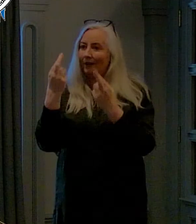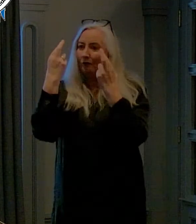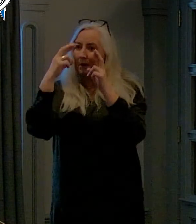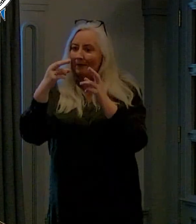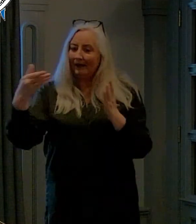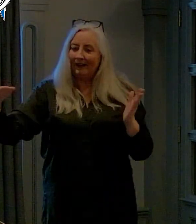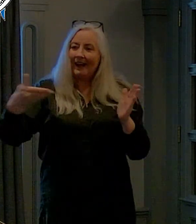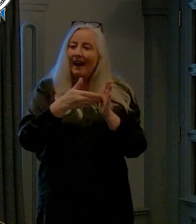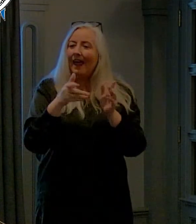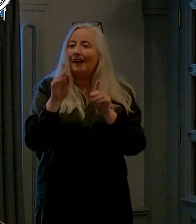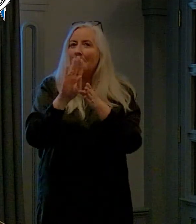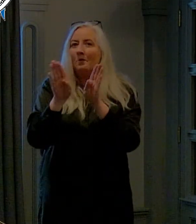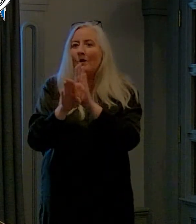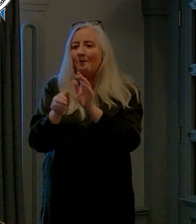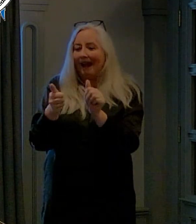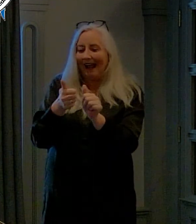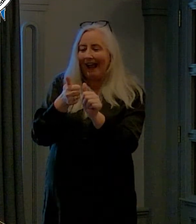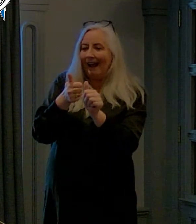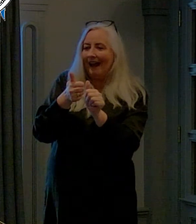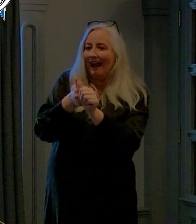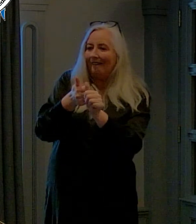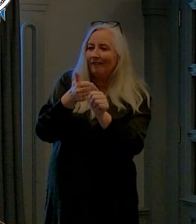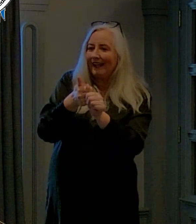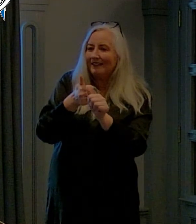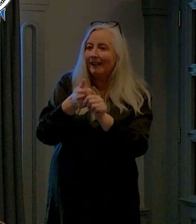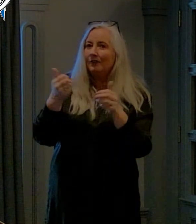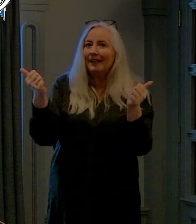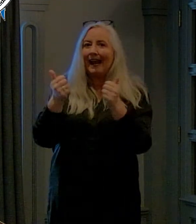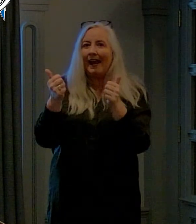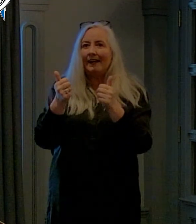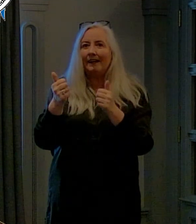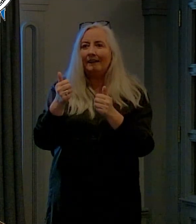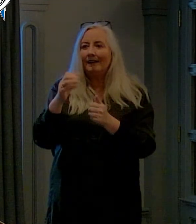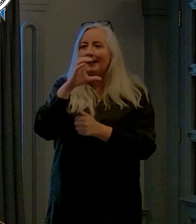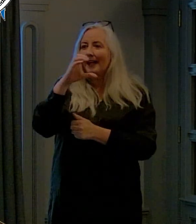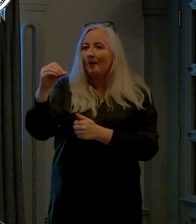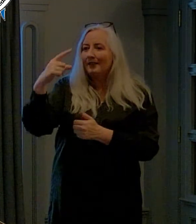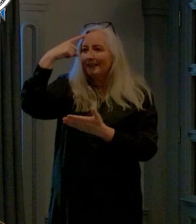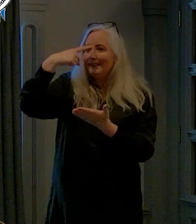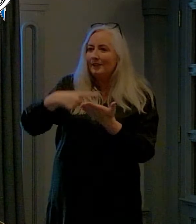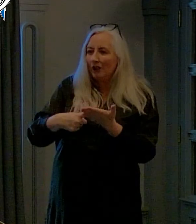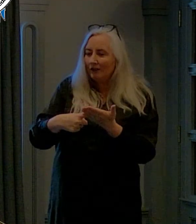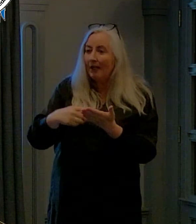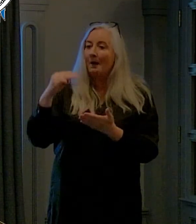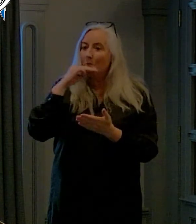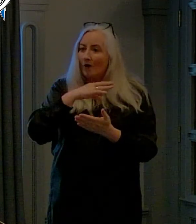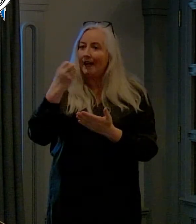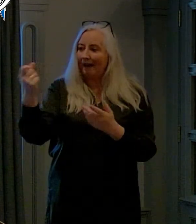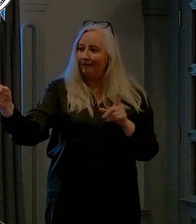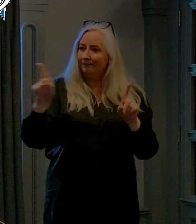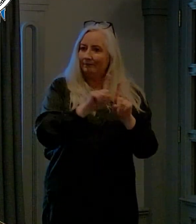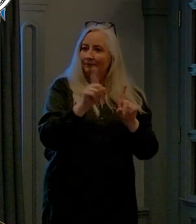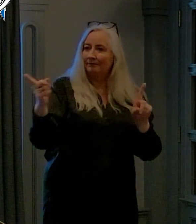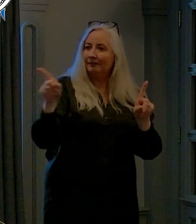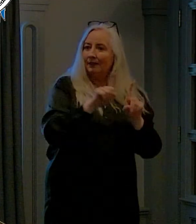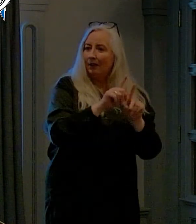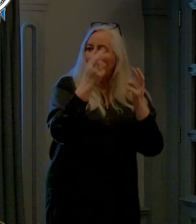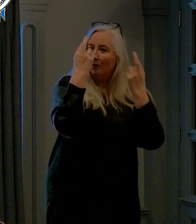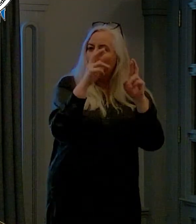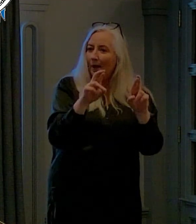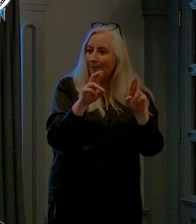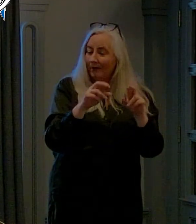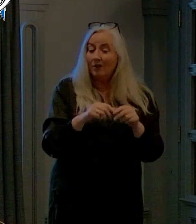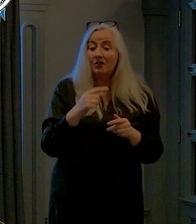and advocacy role into the council decision-making processes is very important. So as